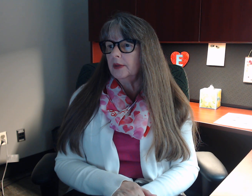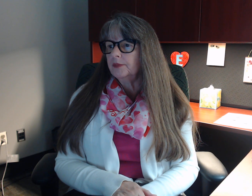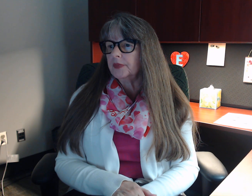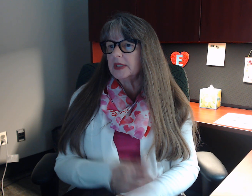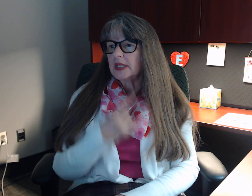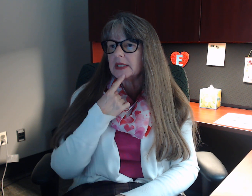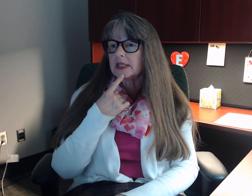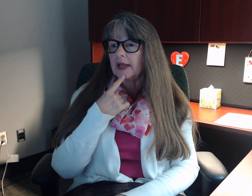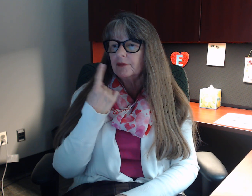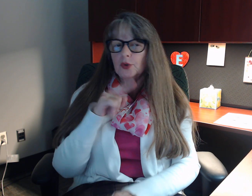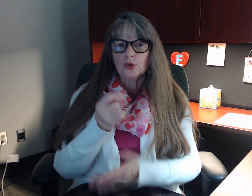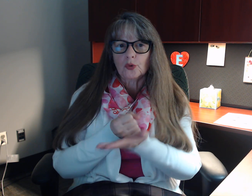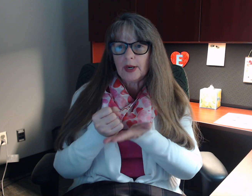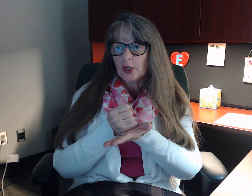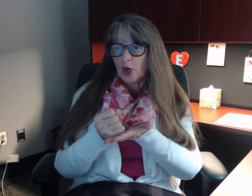It says like for your credit cards,